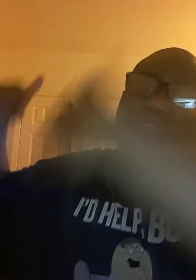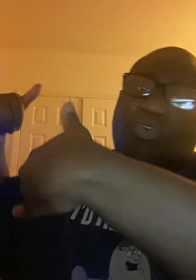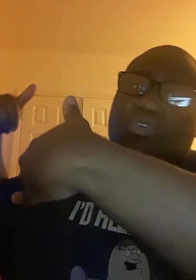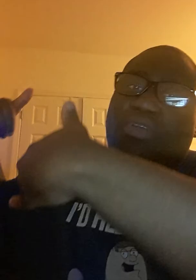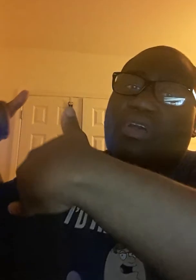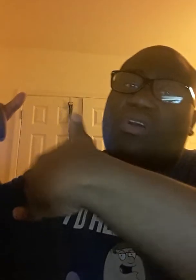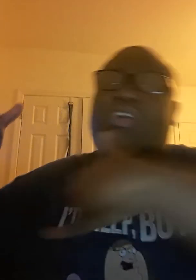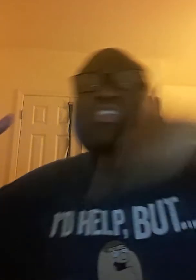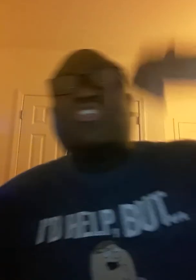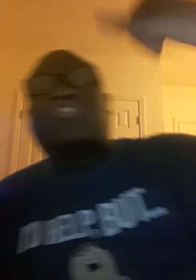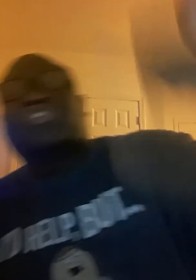the